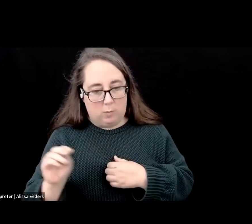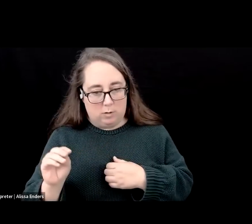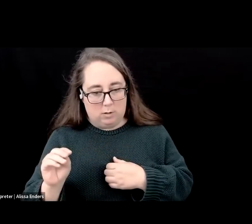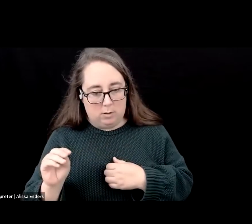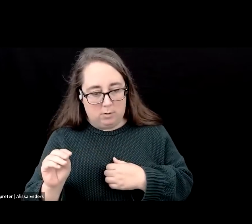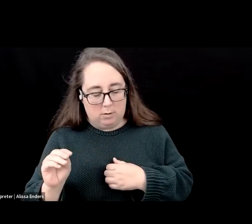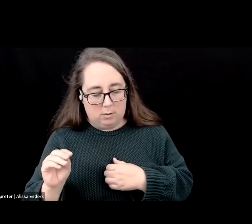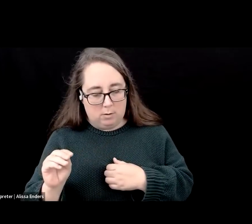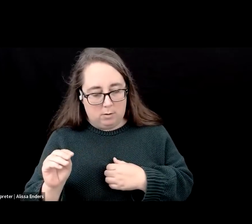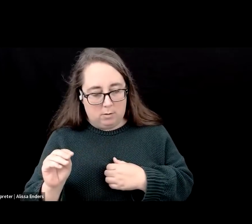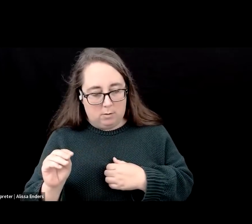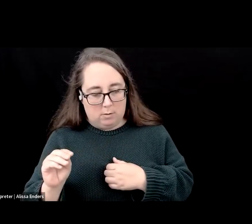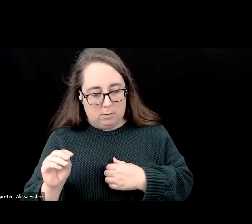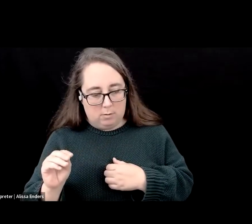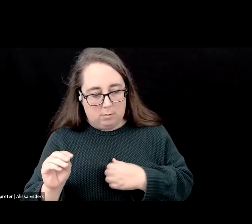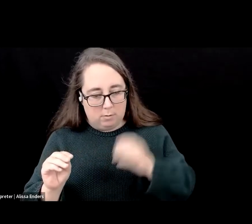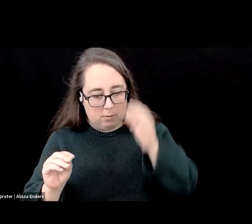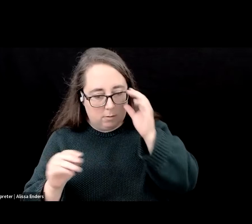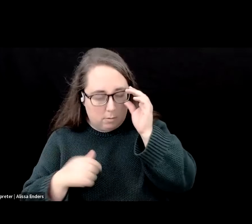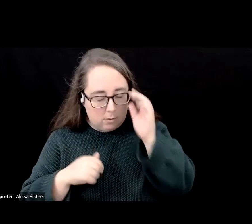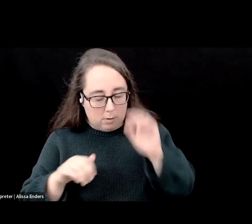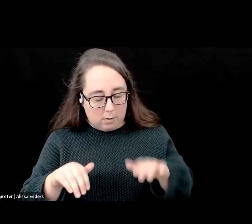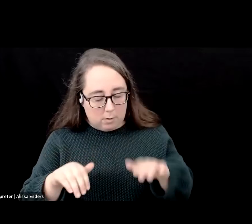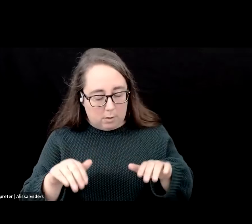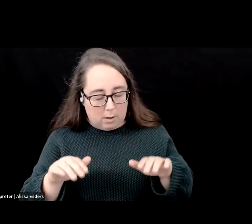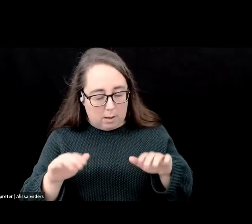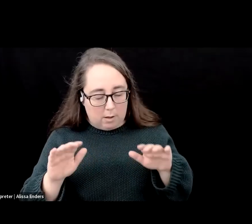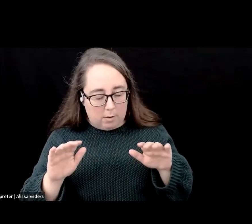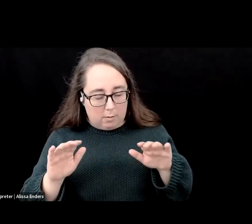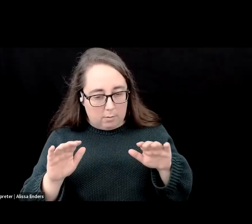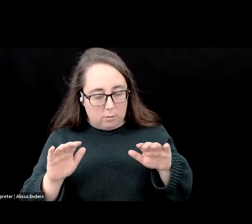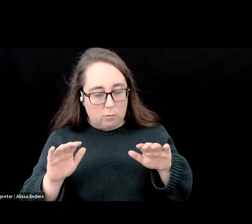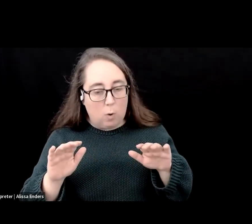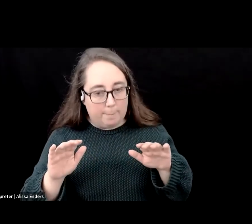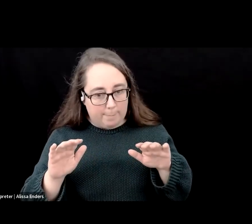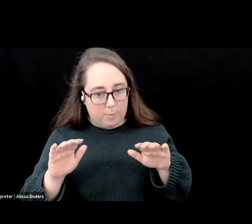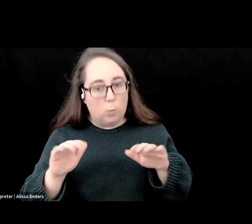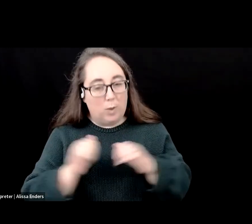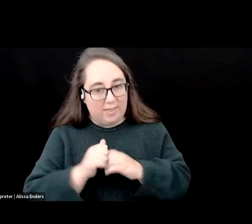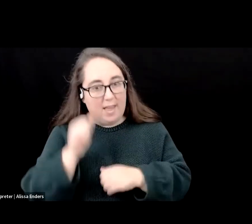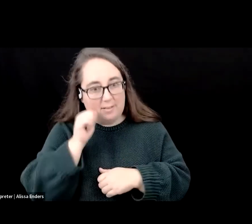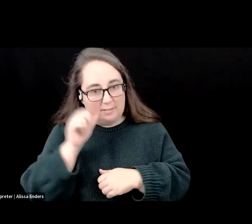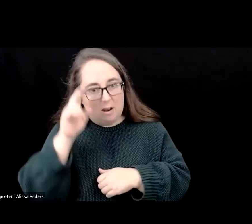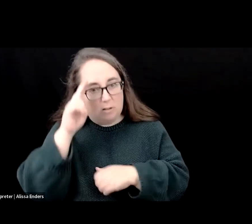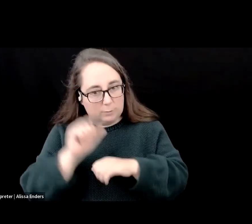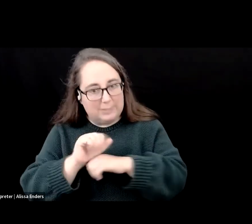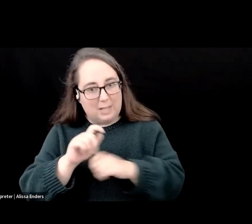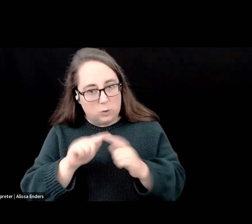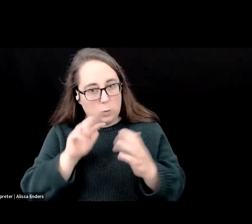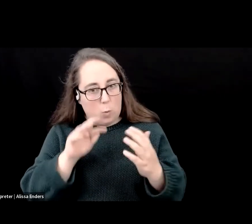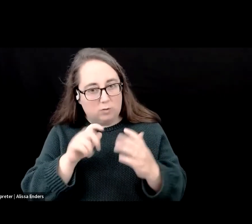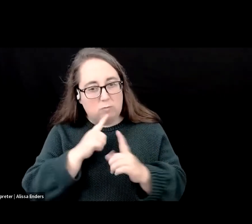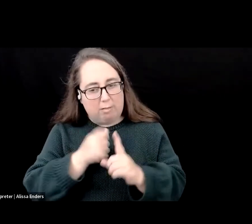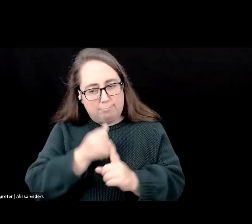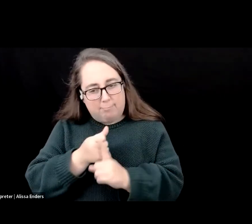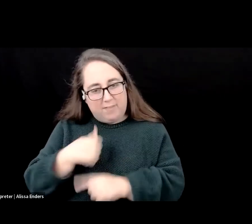but I grew up sending uncles and aunts there at the wars and sending them overseas. The recession definitely affected a lot of us. We've seen